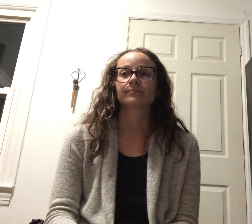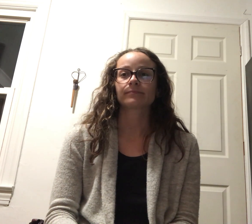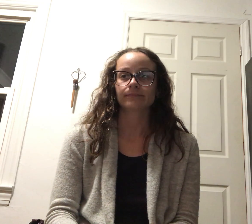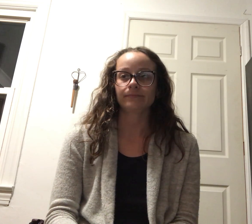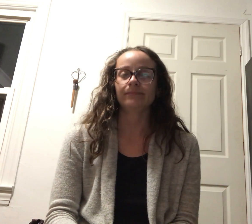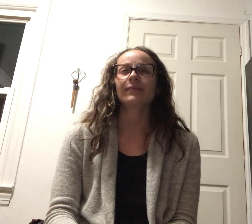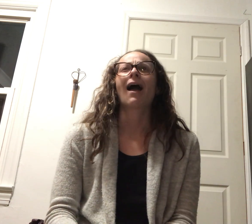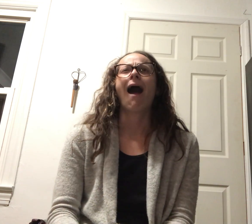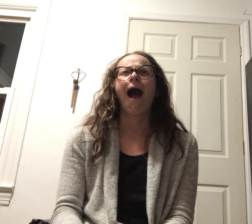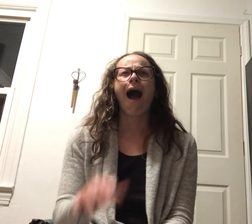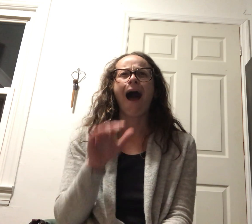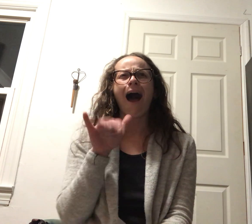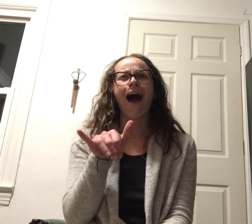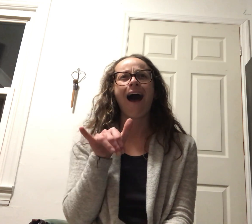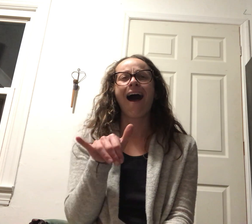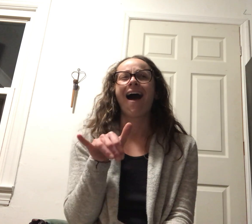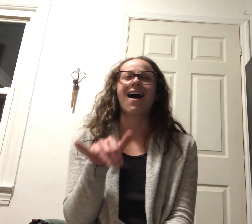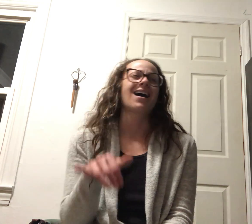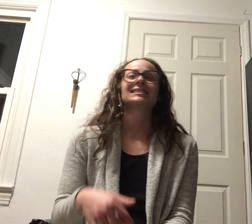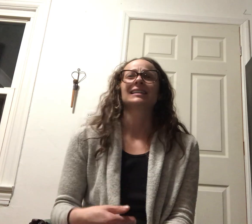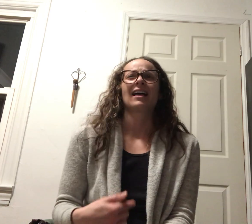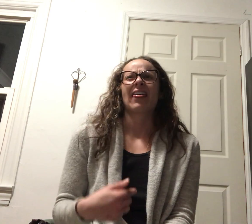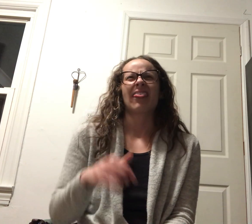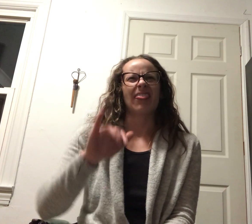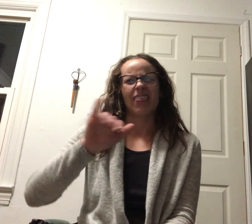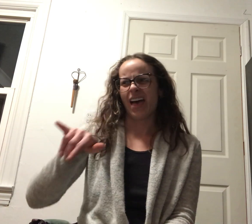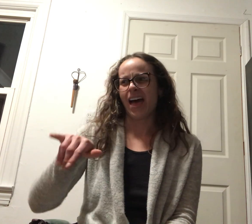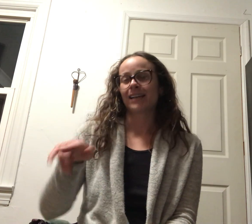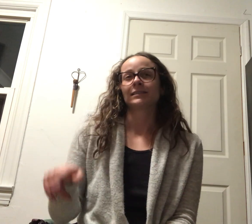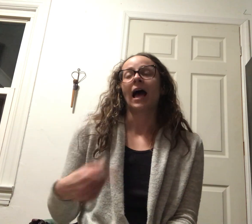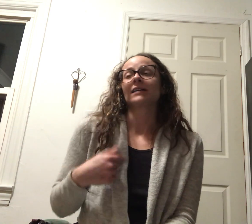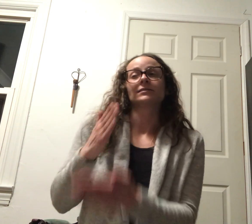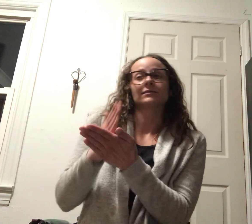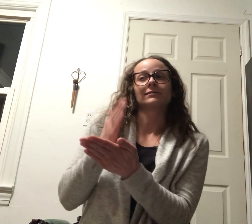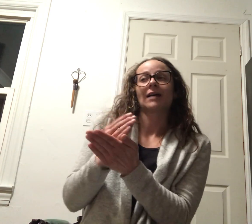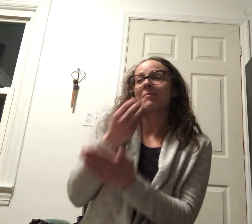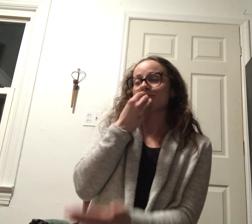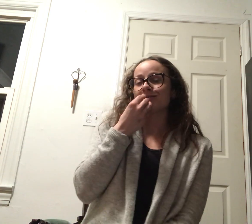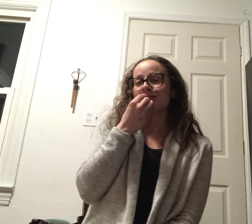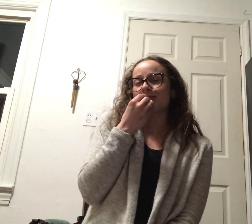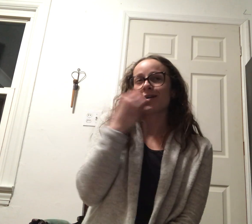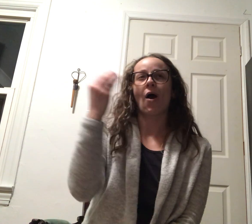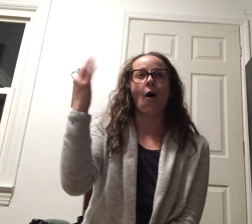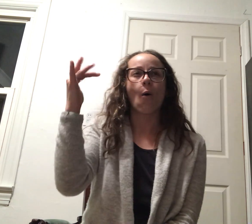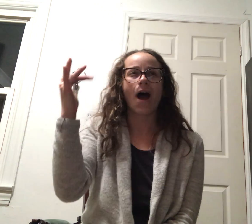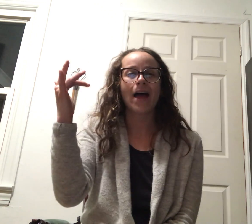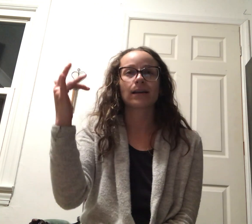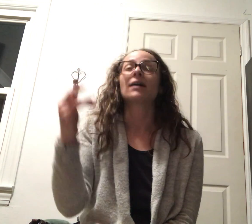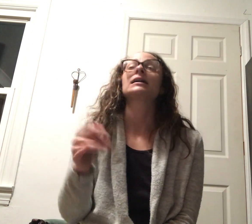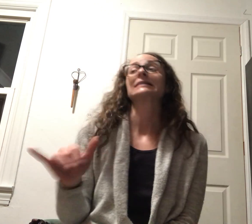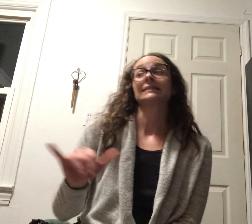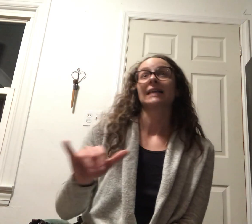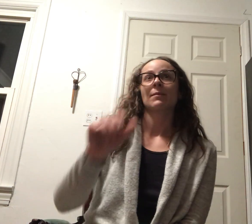Okay, I had to get away from sriracha. Similar to like Tabasco sauce. I used to really like